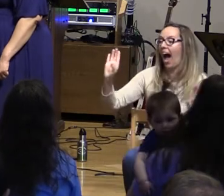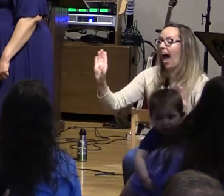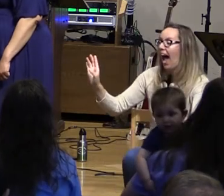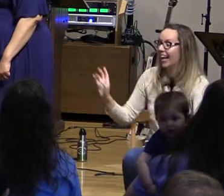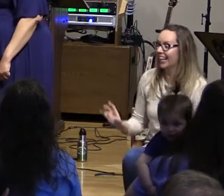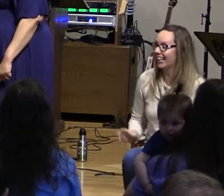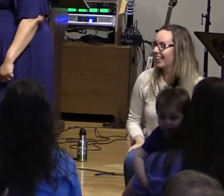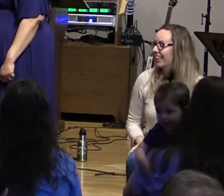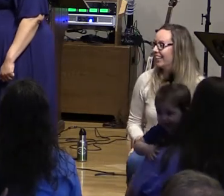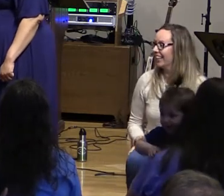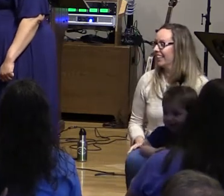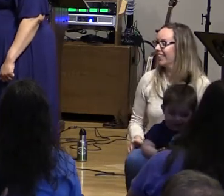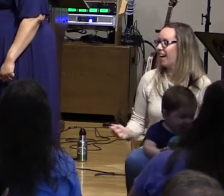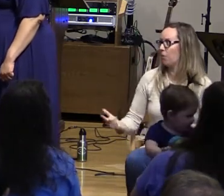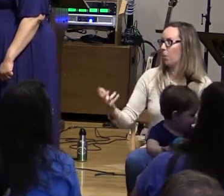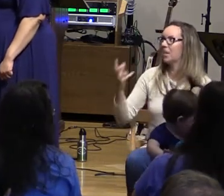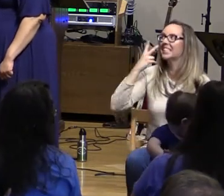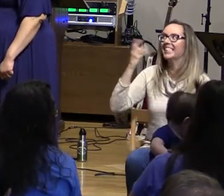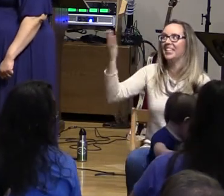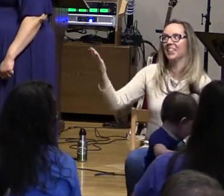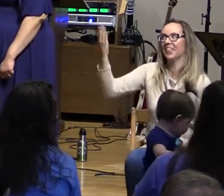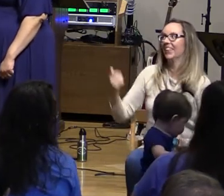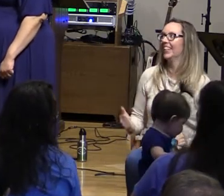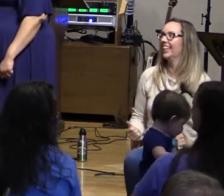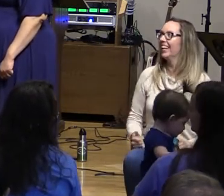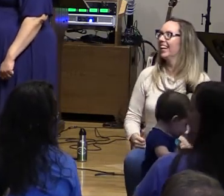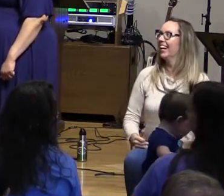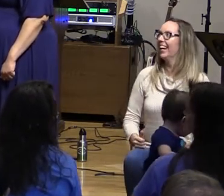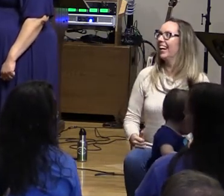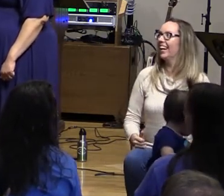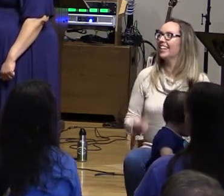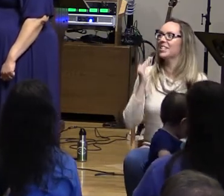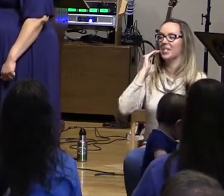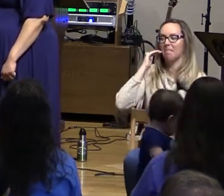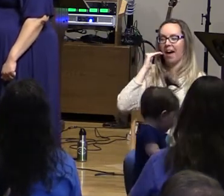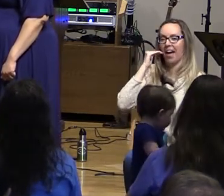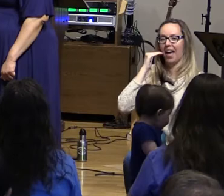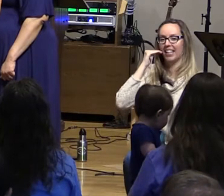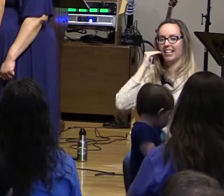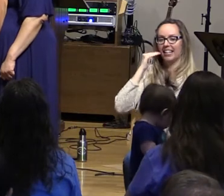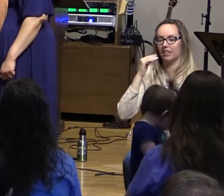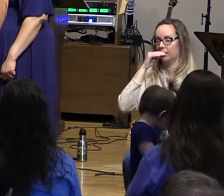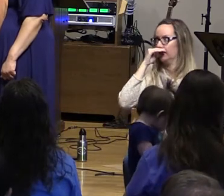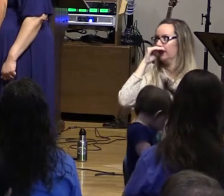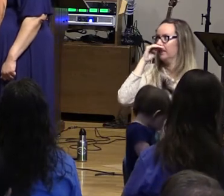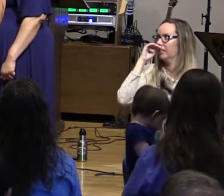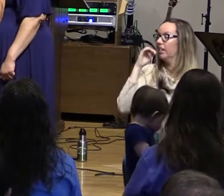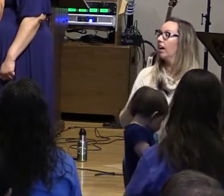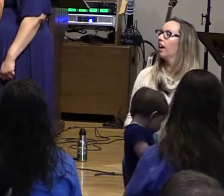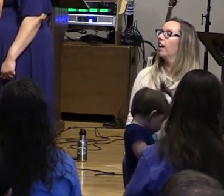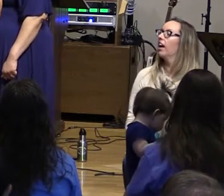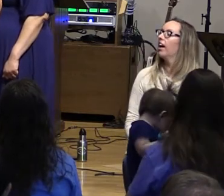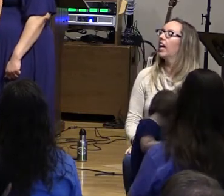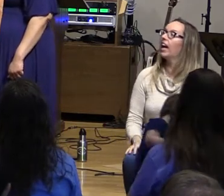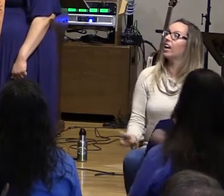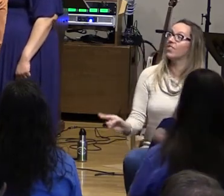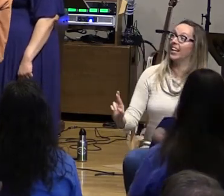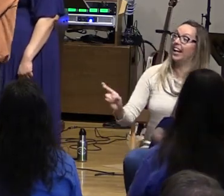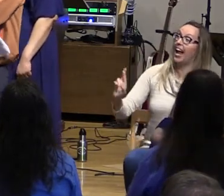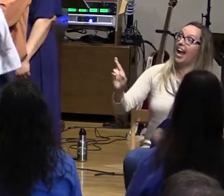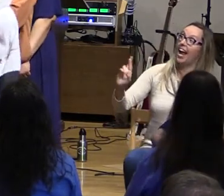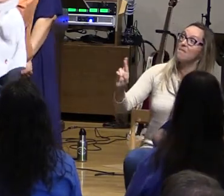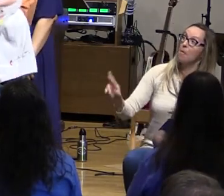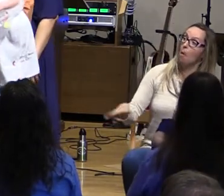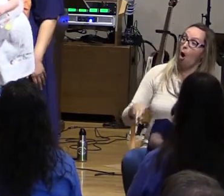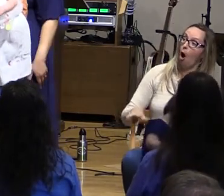think everybody wants to see you. Oh. Ready? Can we go this way? Make Dad walk